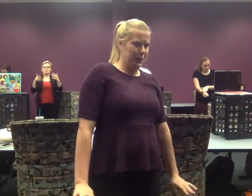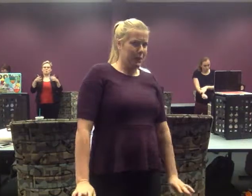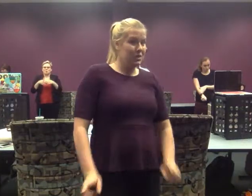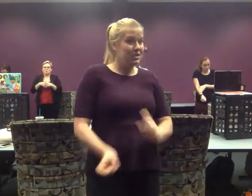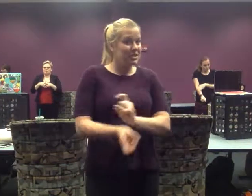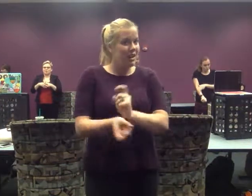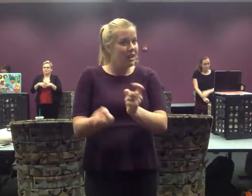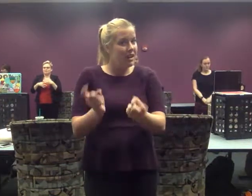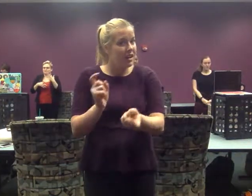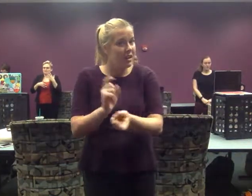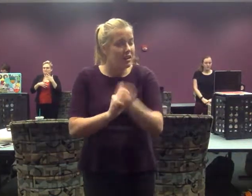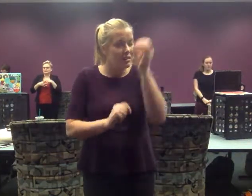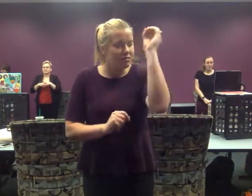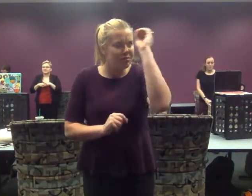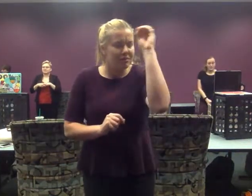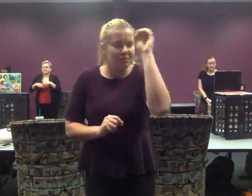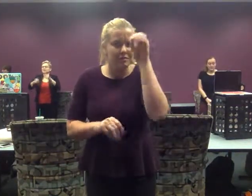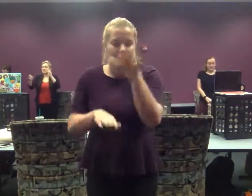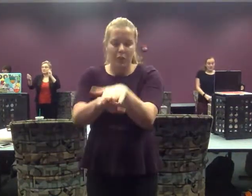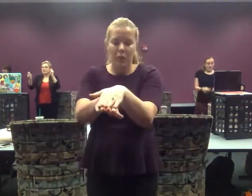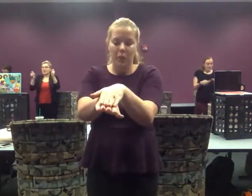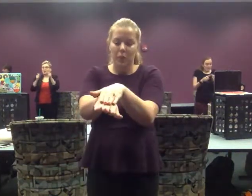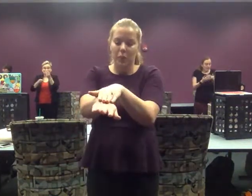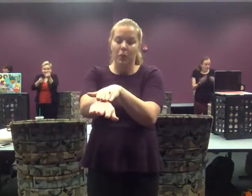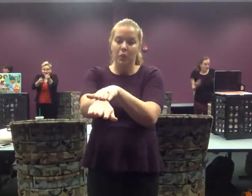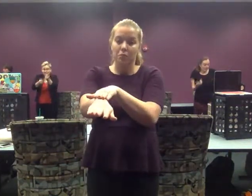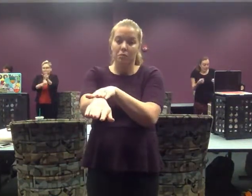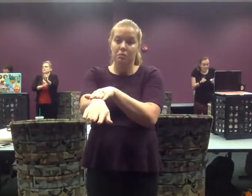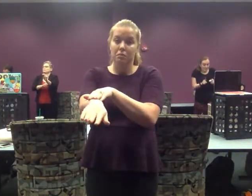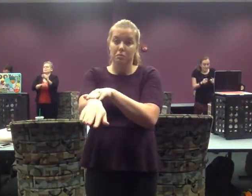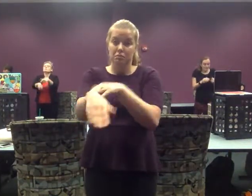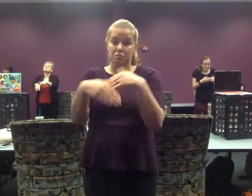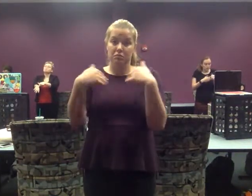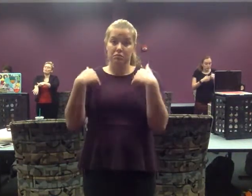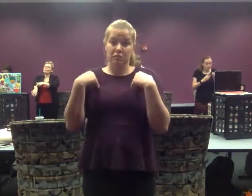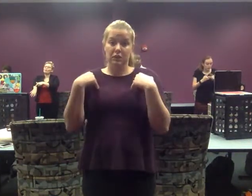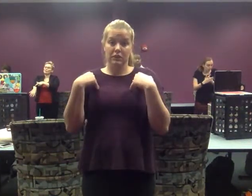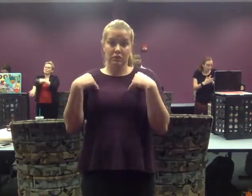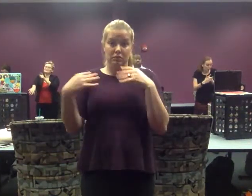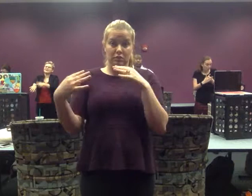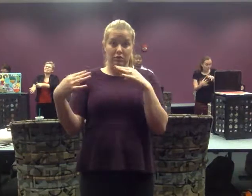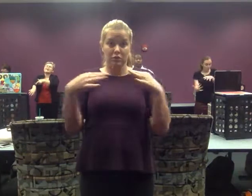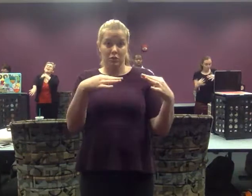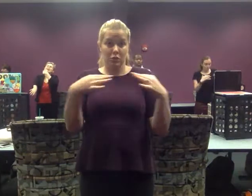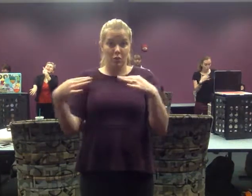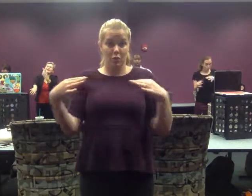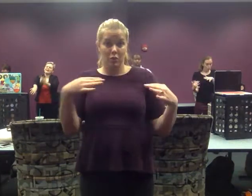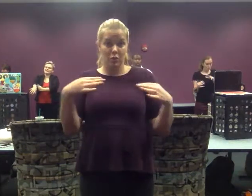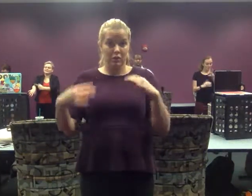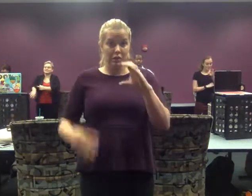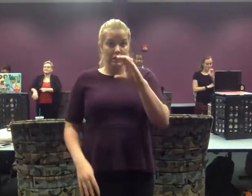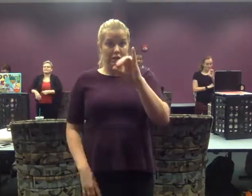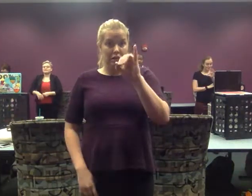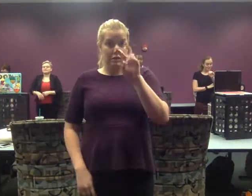Certainly the events leading up to the Civil War didn't happen at one time. But the fact is, the South was still